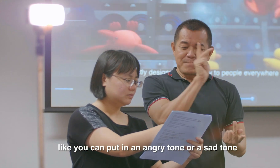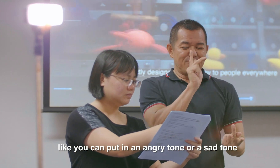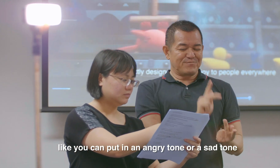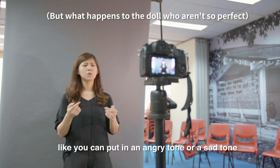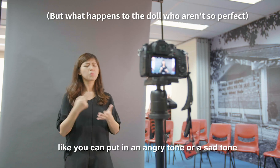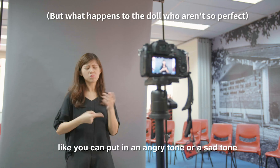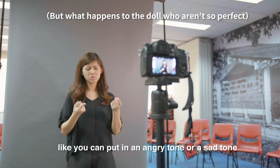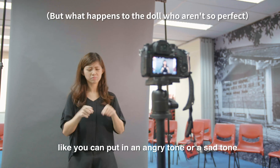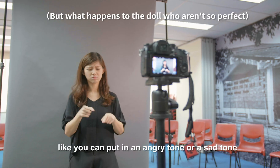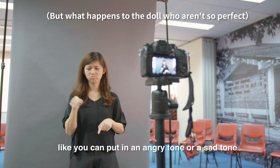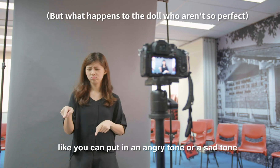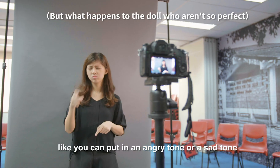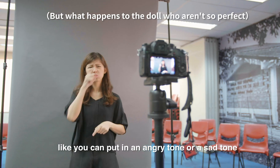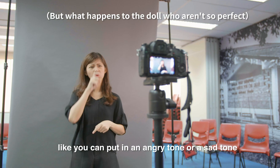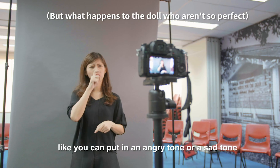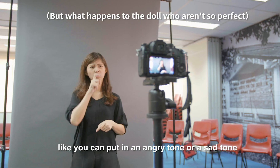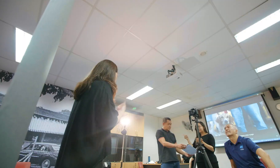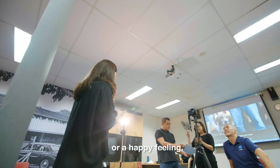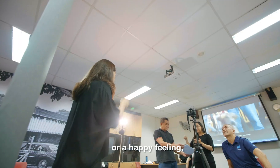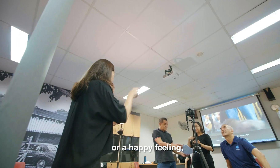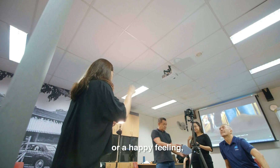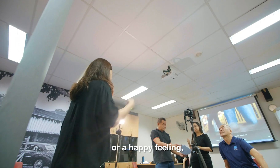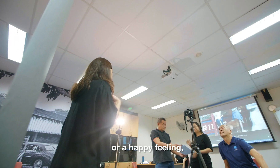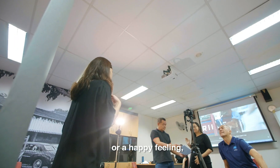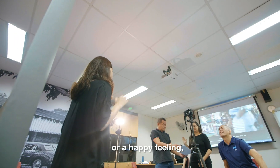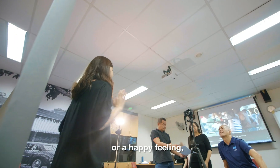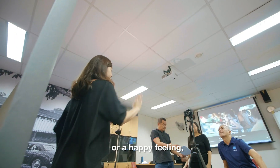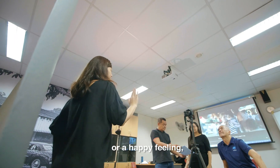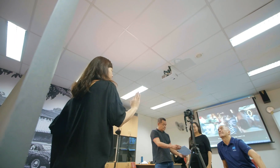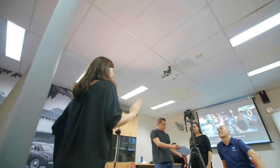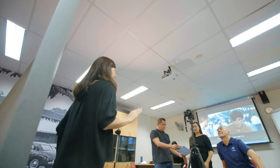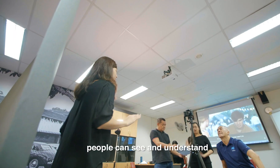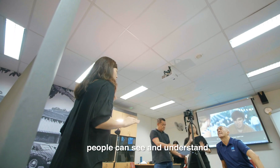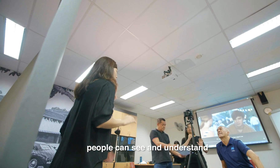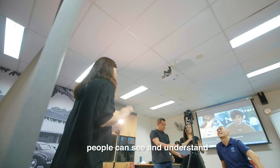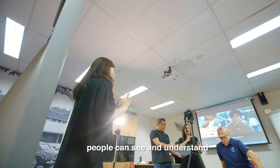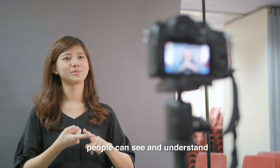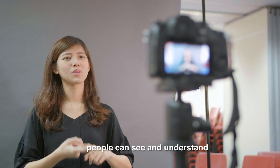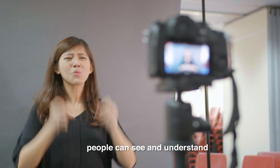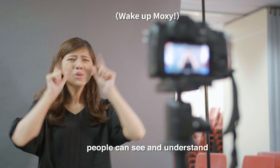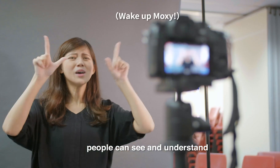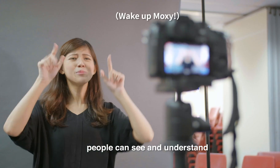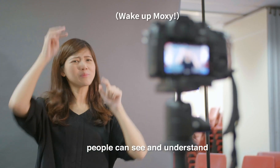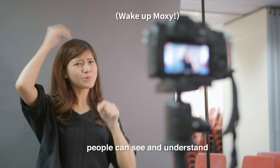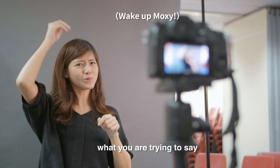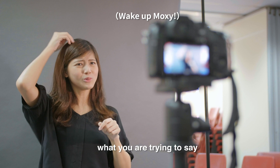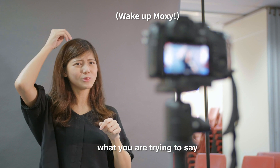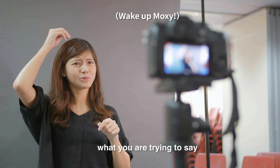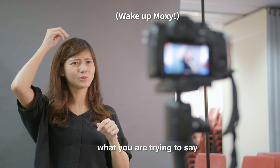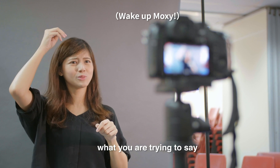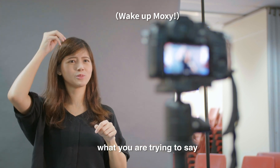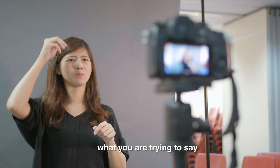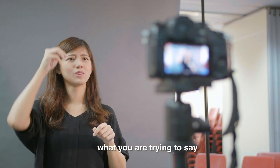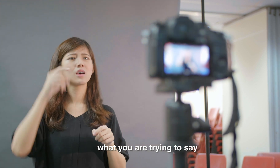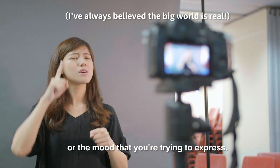you can put in an angry tone or a sad tone or a happy feeling, people can see and understand what you are